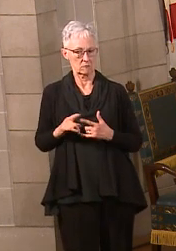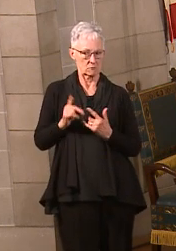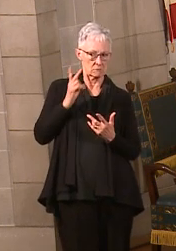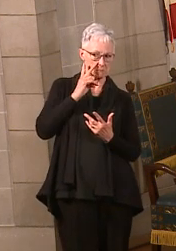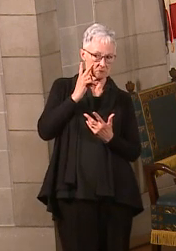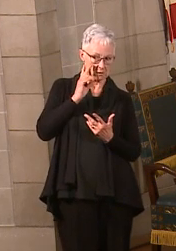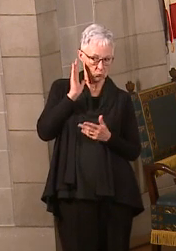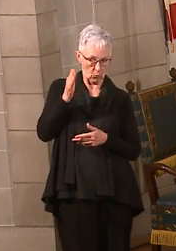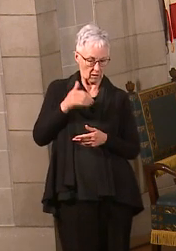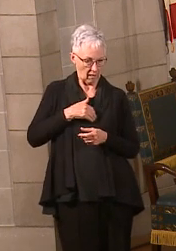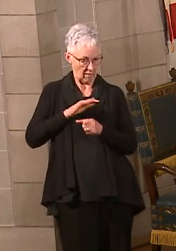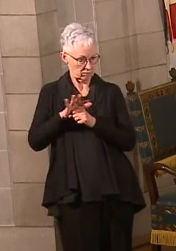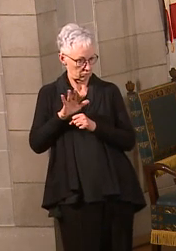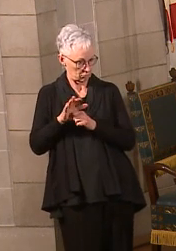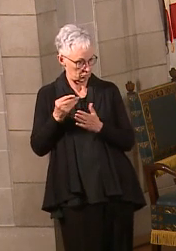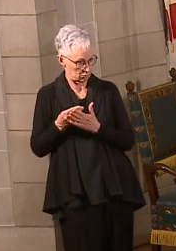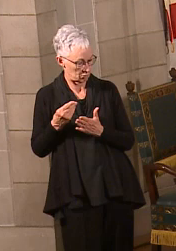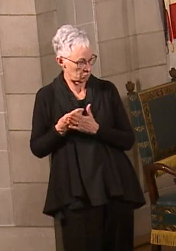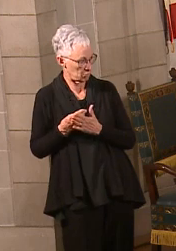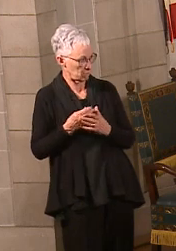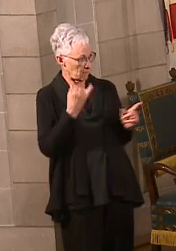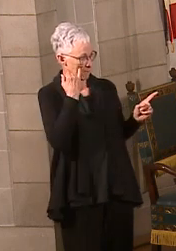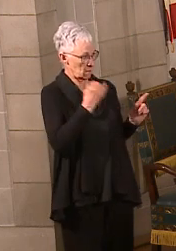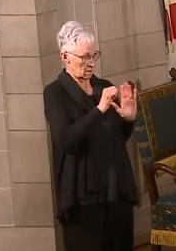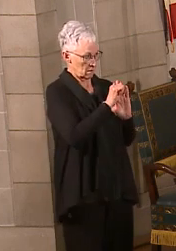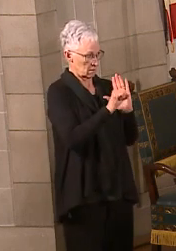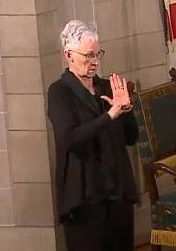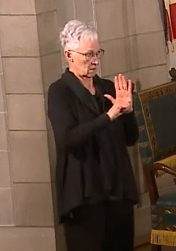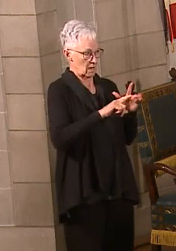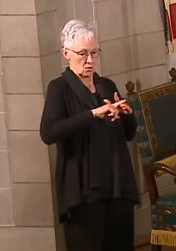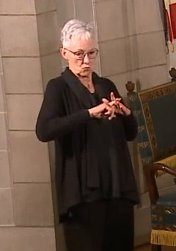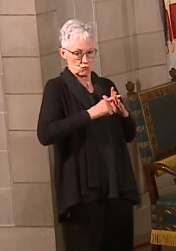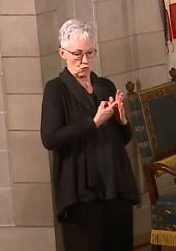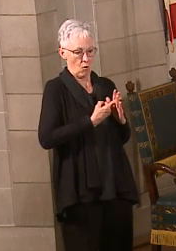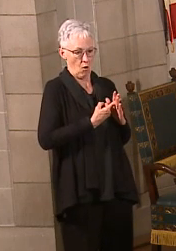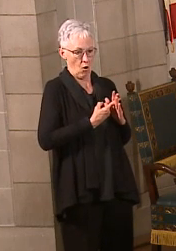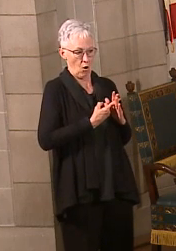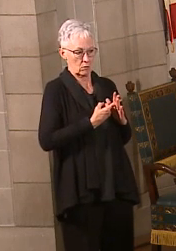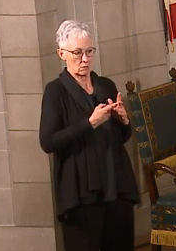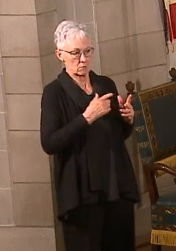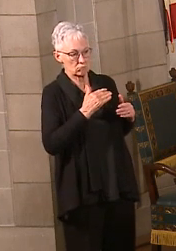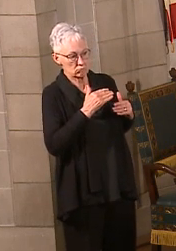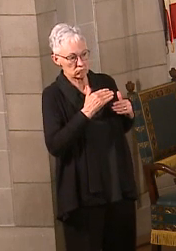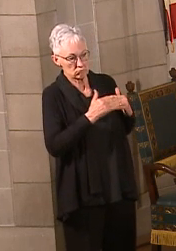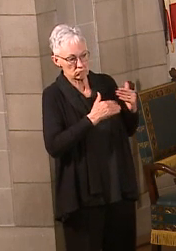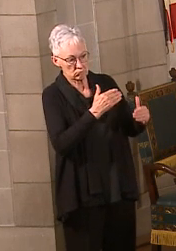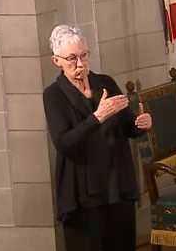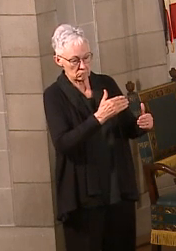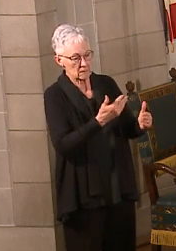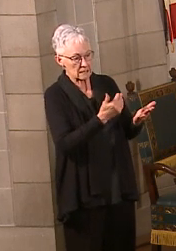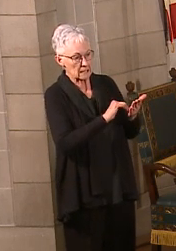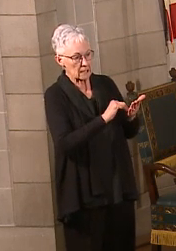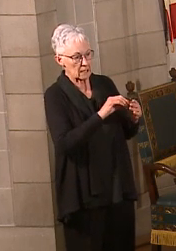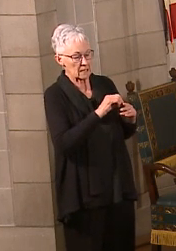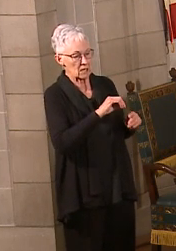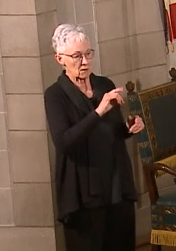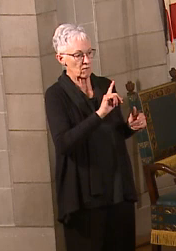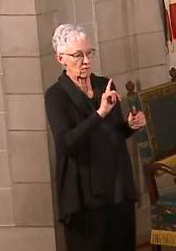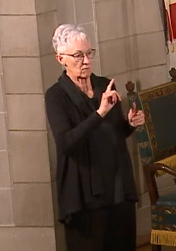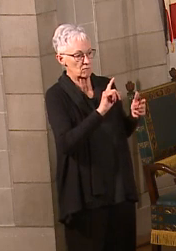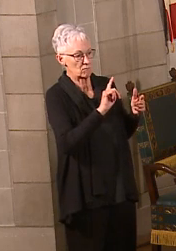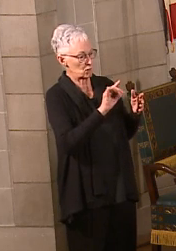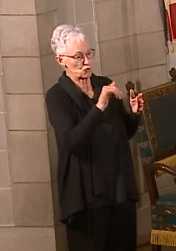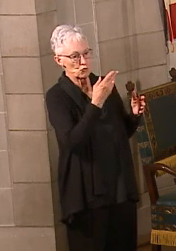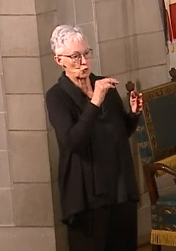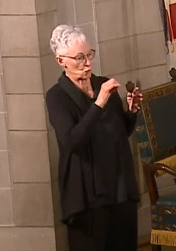that, if the state's back in business midway, early June, it'll be a big hit to the fund,